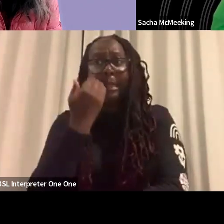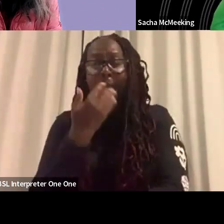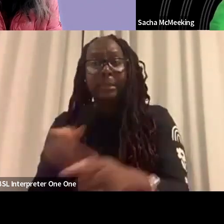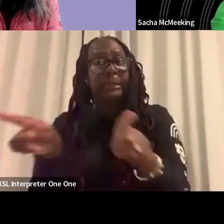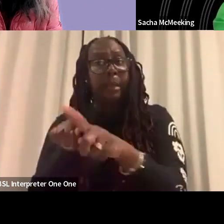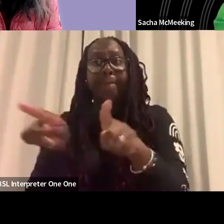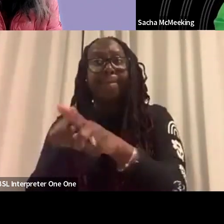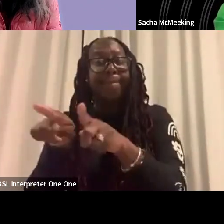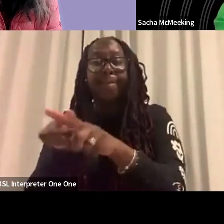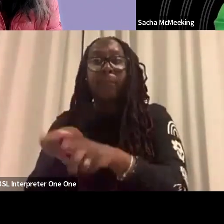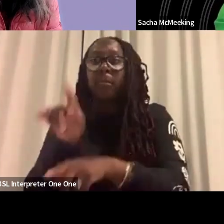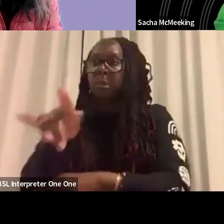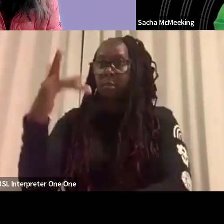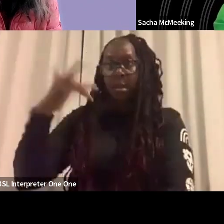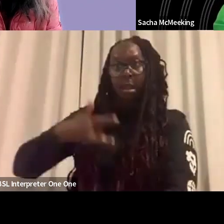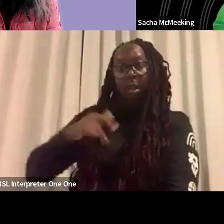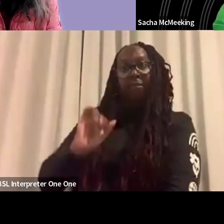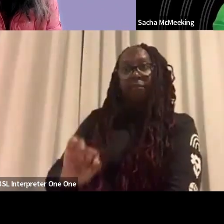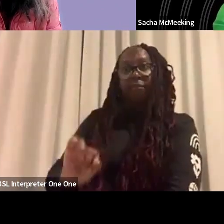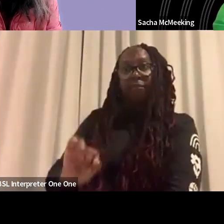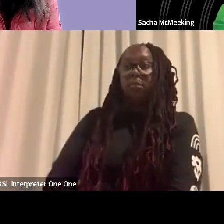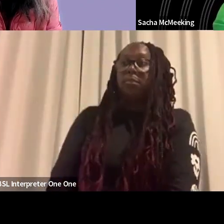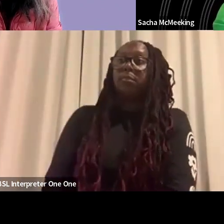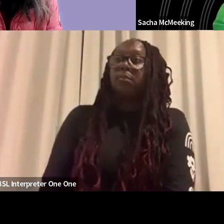also life. So I think